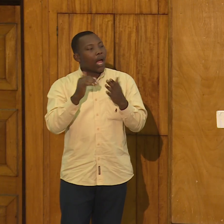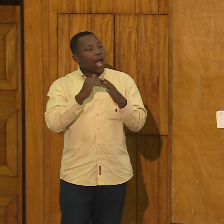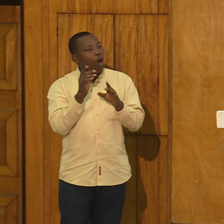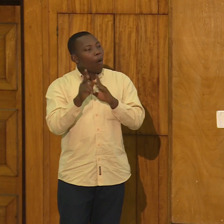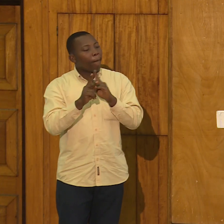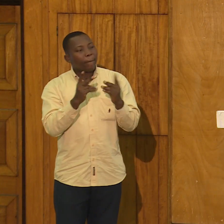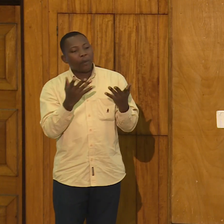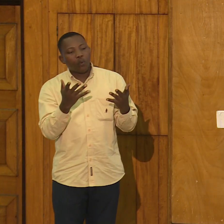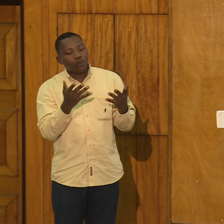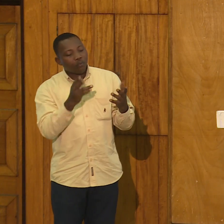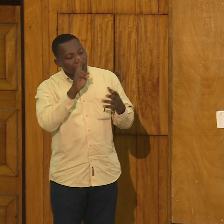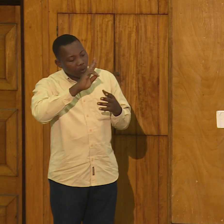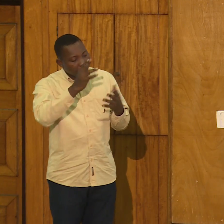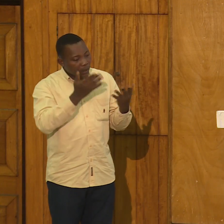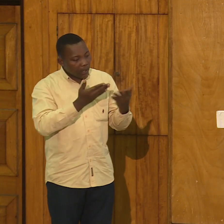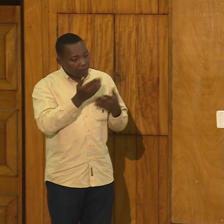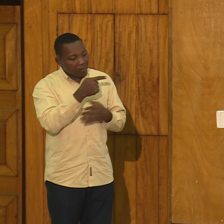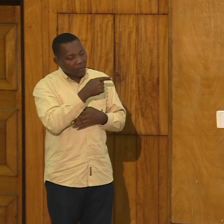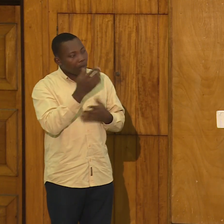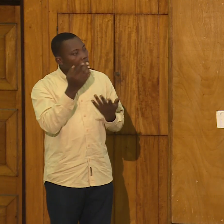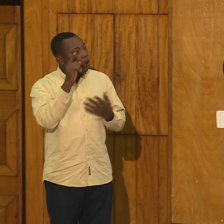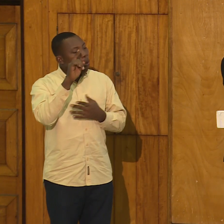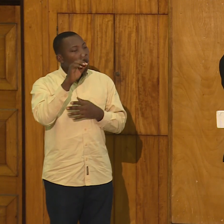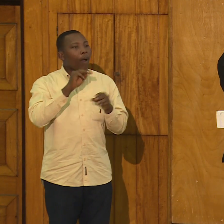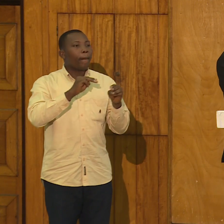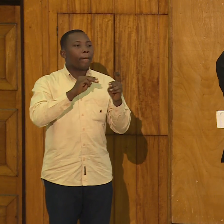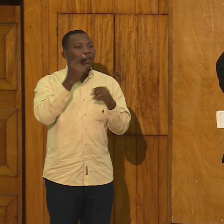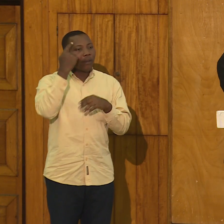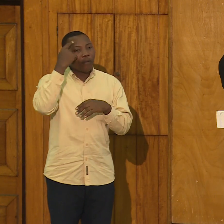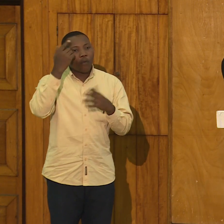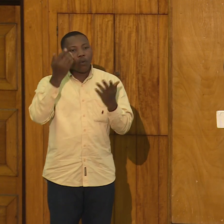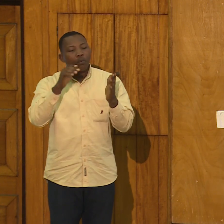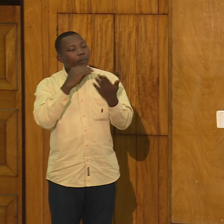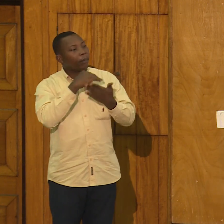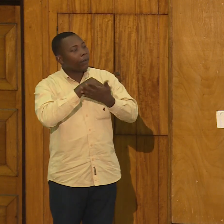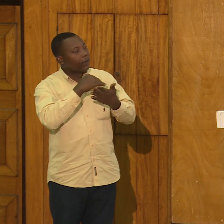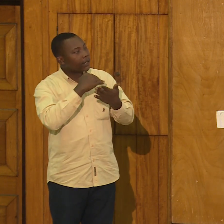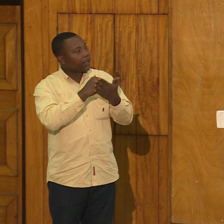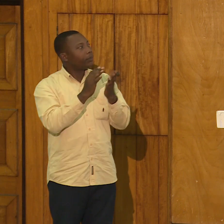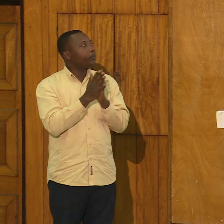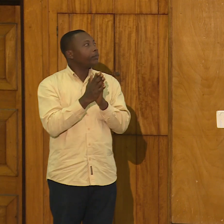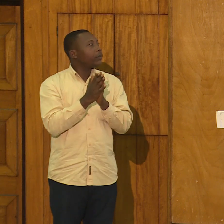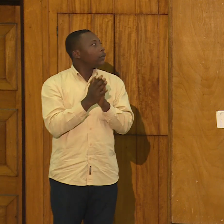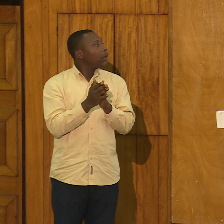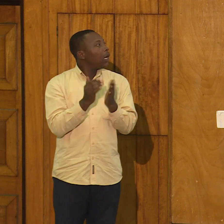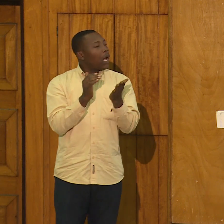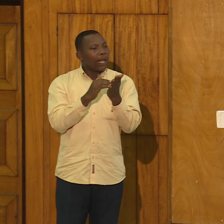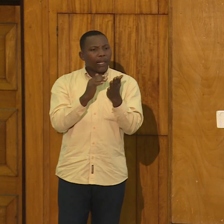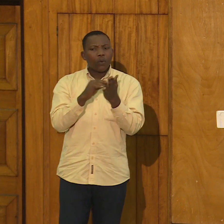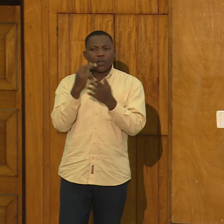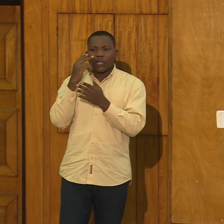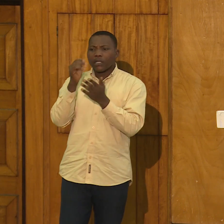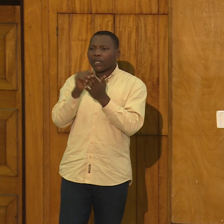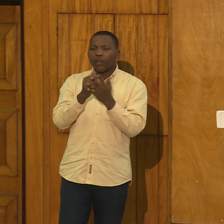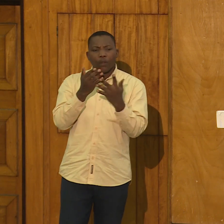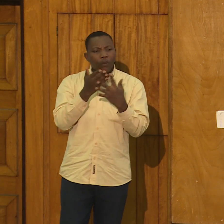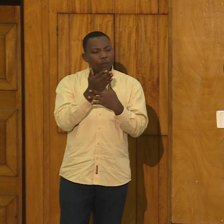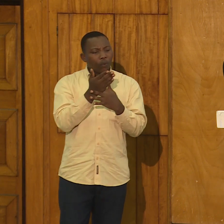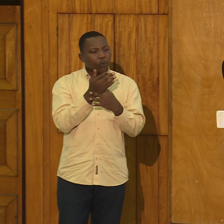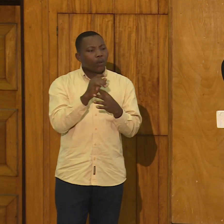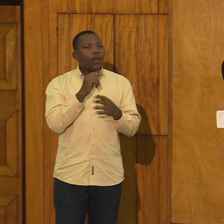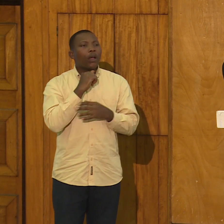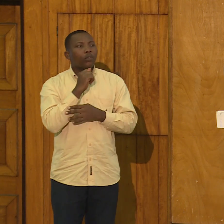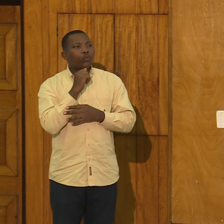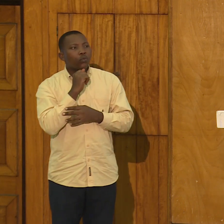of the method for prevention. We have also seen, through a tool that